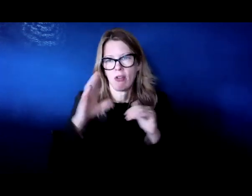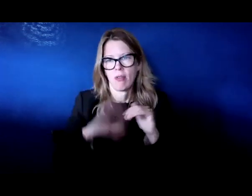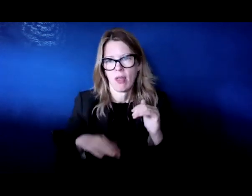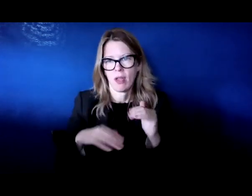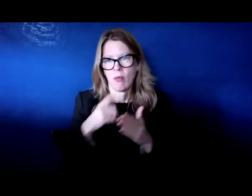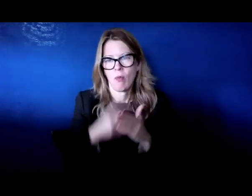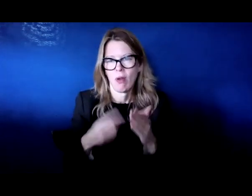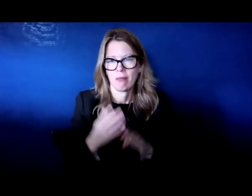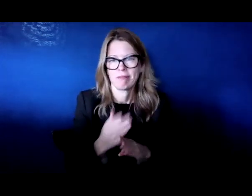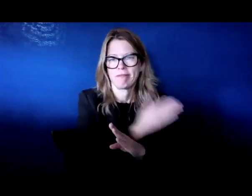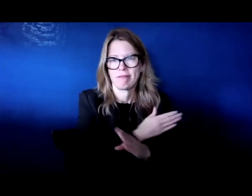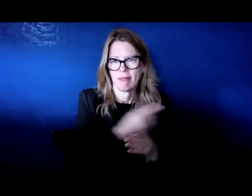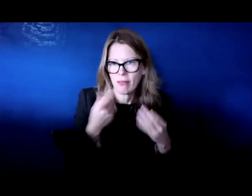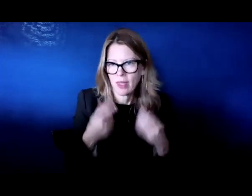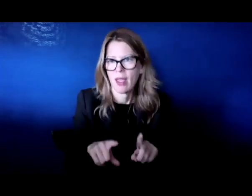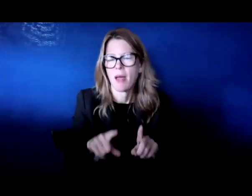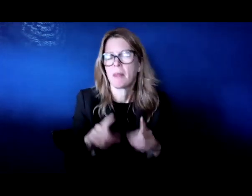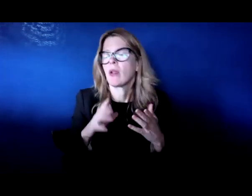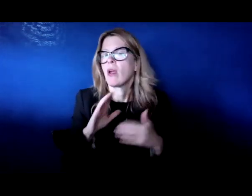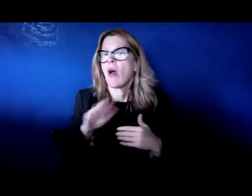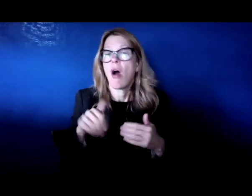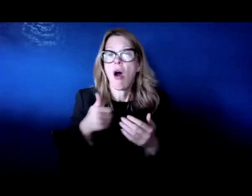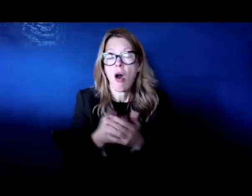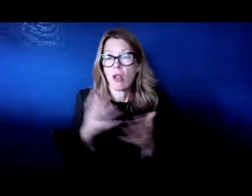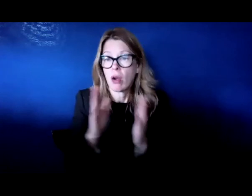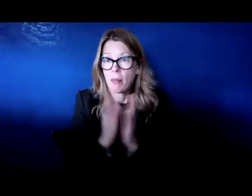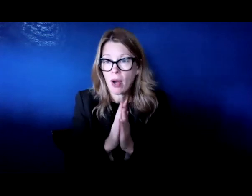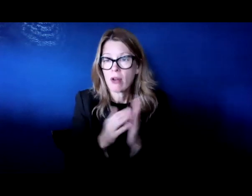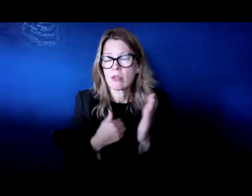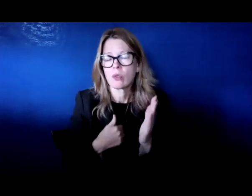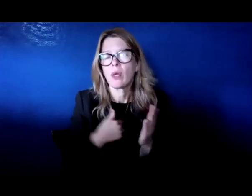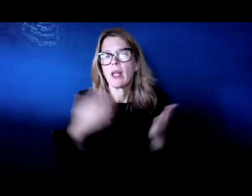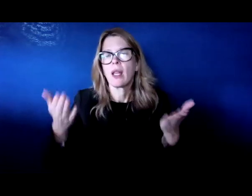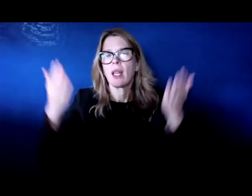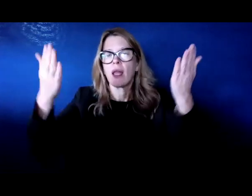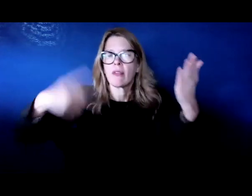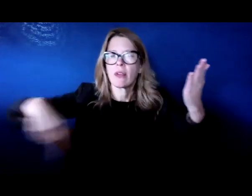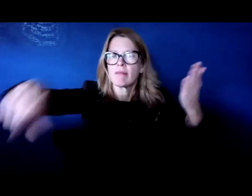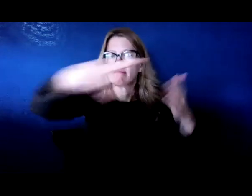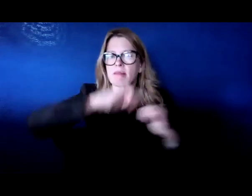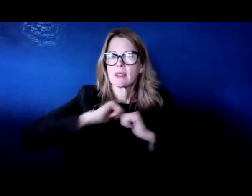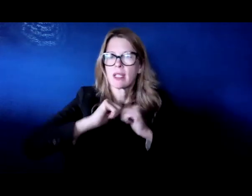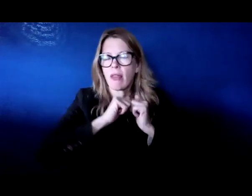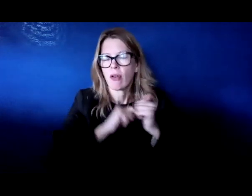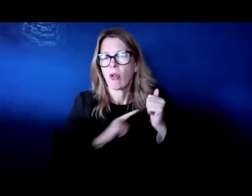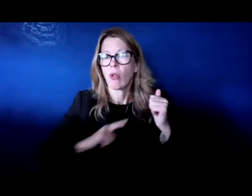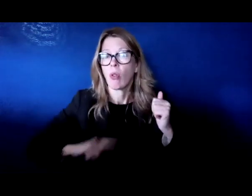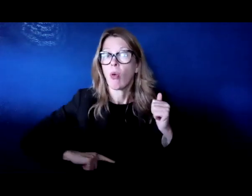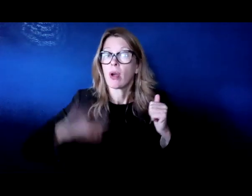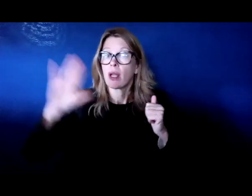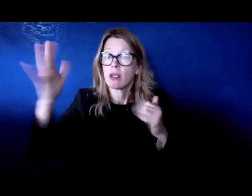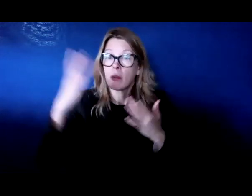God, for all these prayers that we lift up to you right now, we pray together, Lord, in your mercy, hear our prayer.